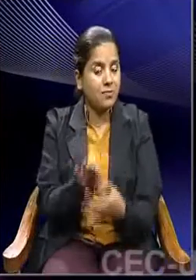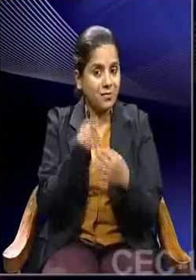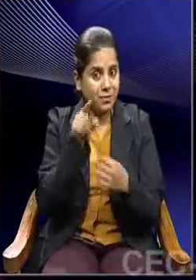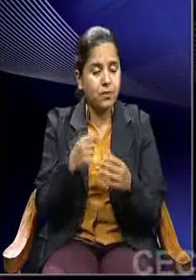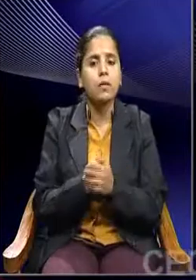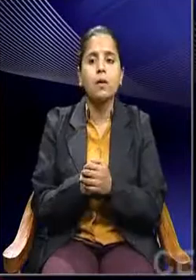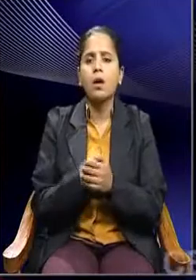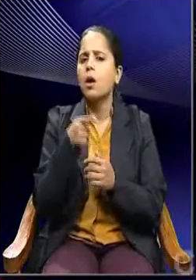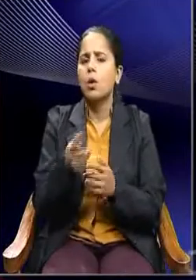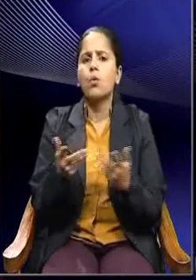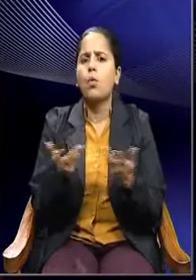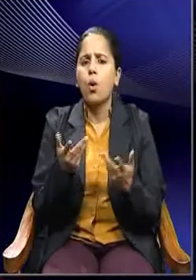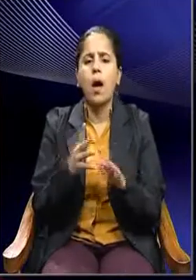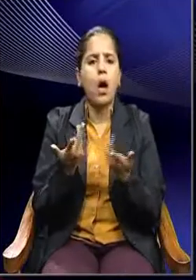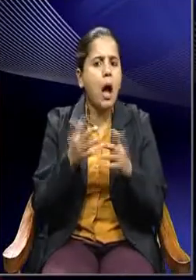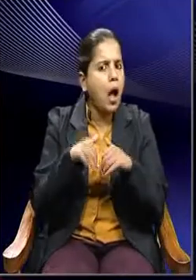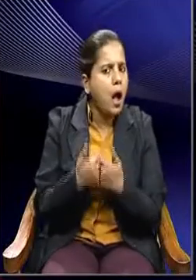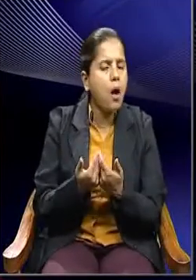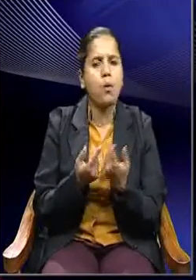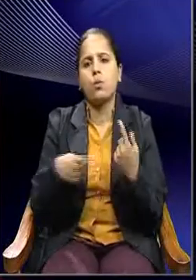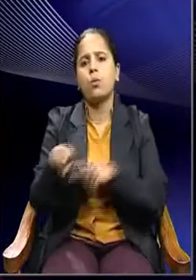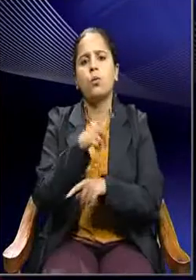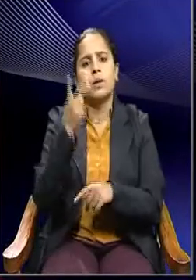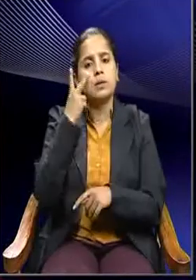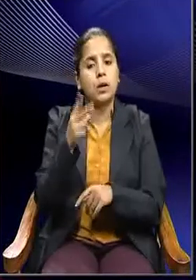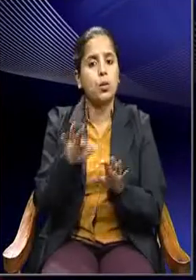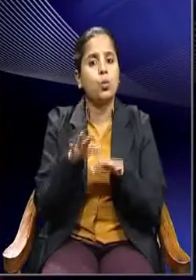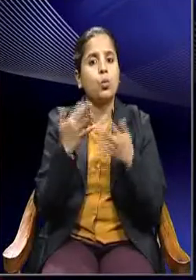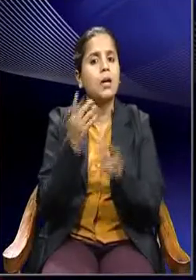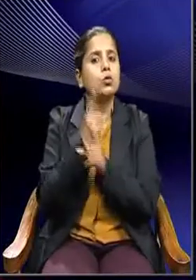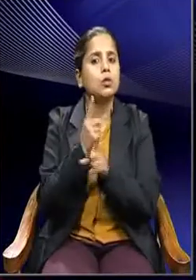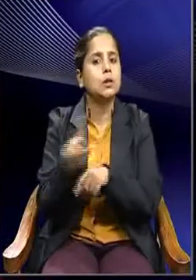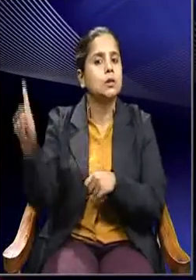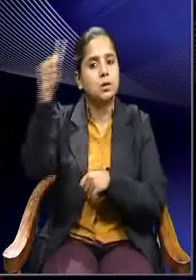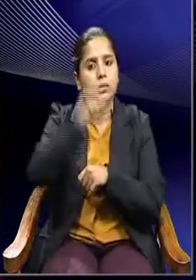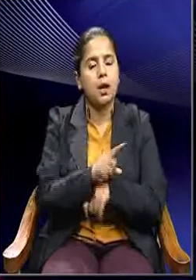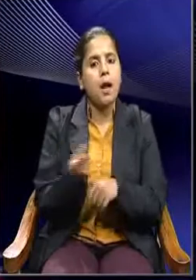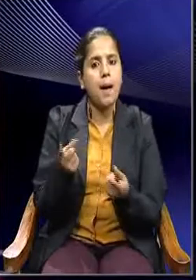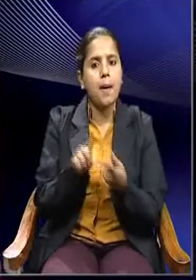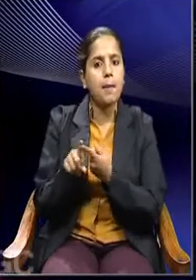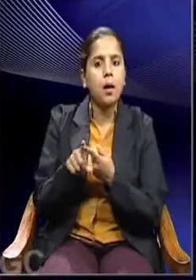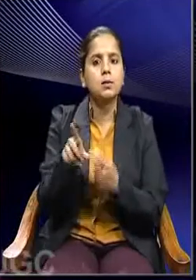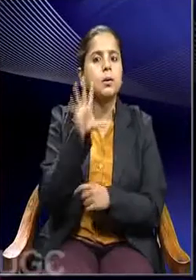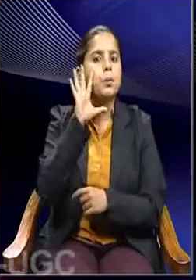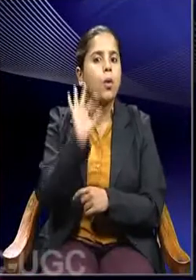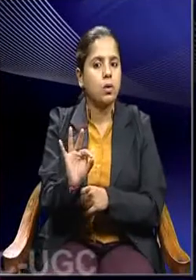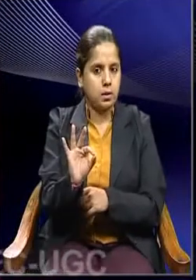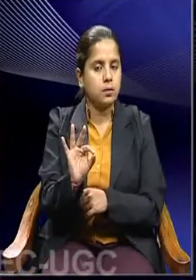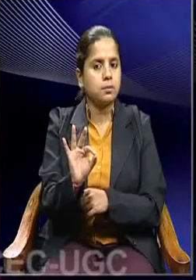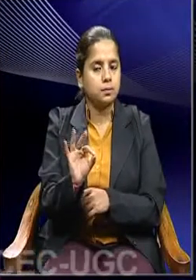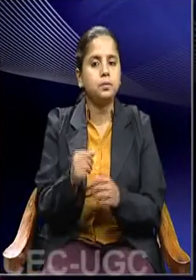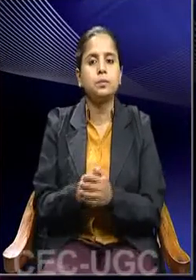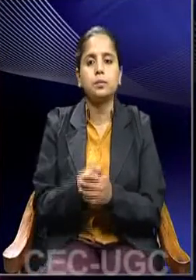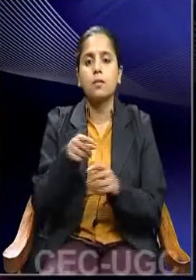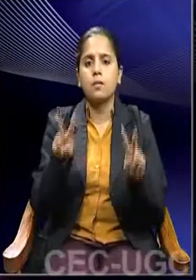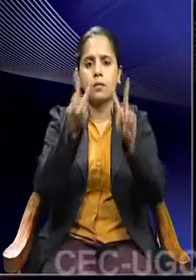that what and how then World Teachers Day becomes significant.